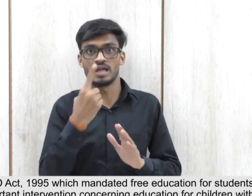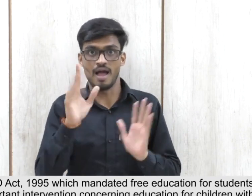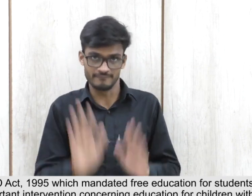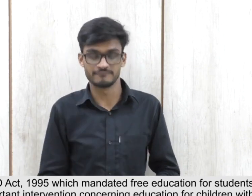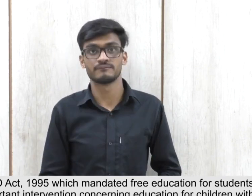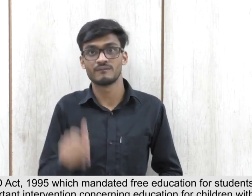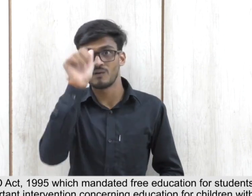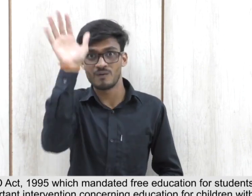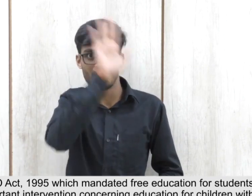disabilities.